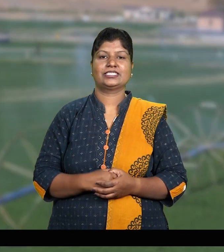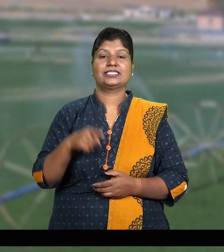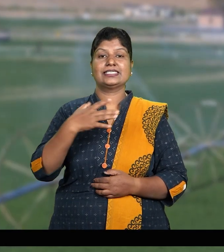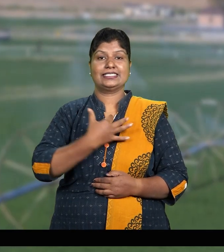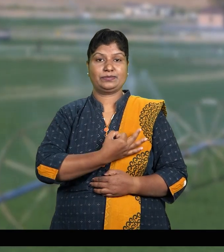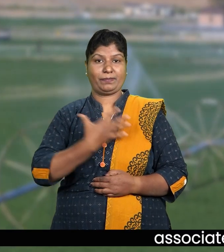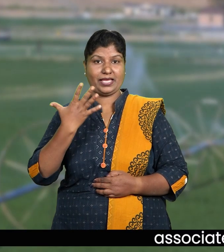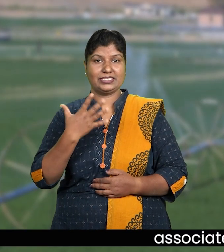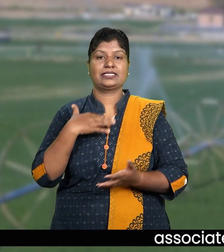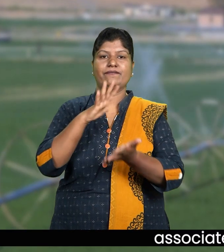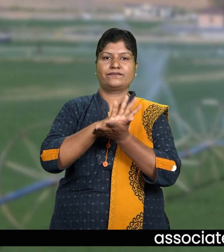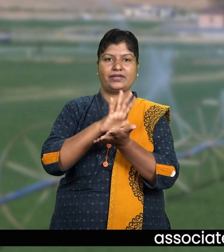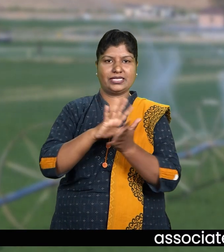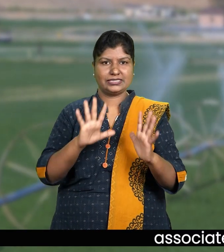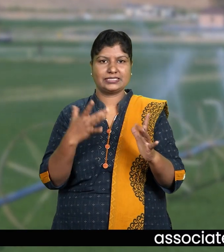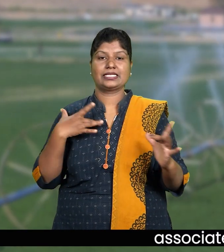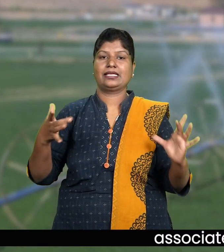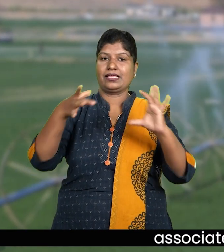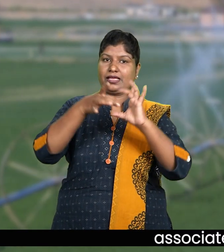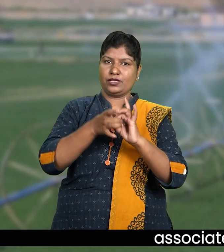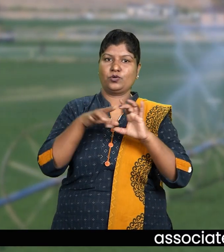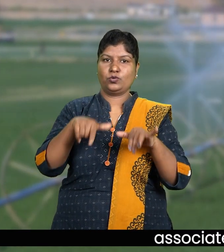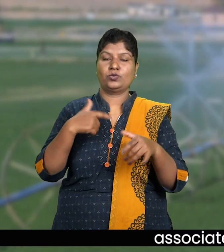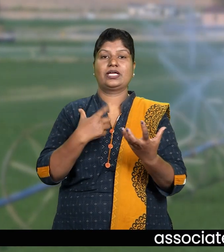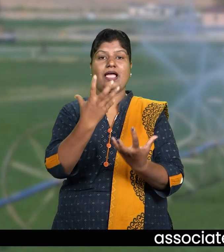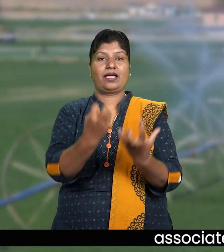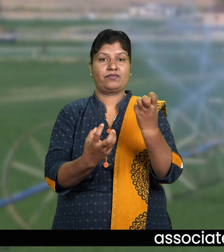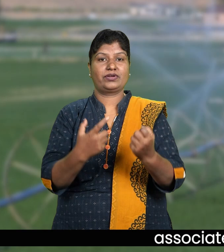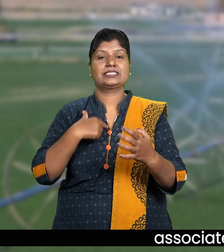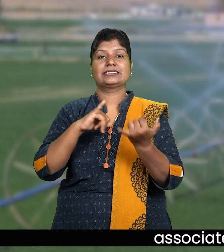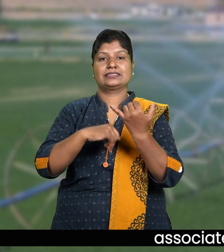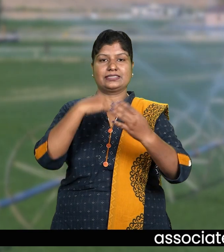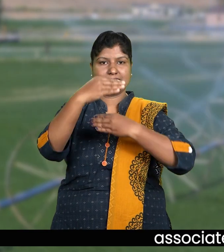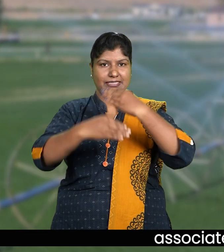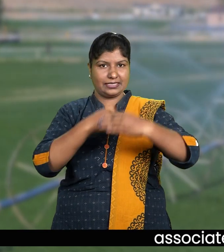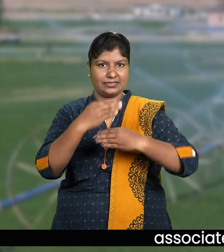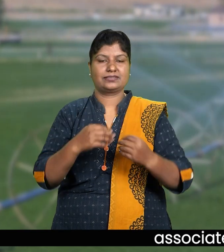Special festivals associated with the harvest season are